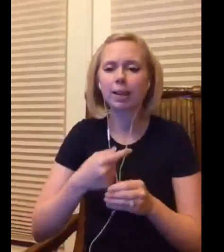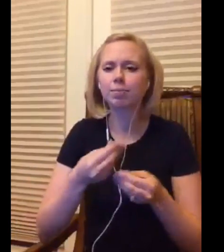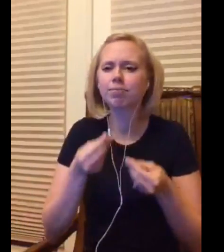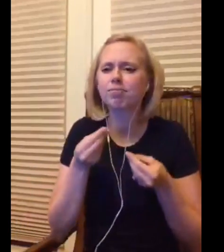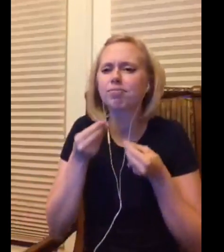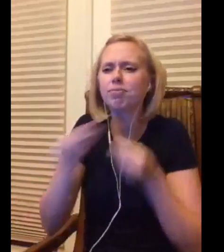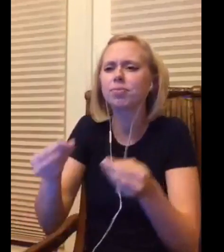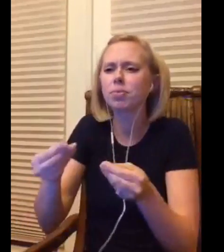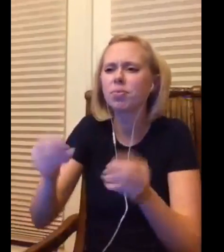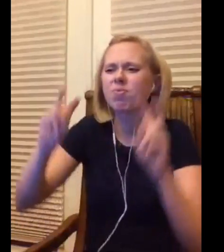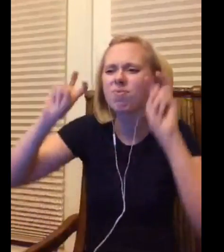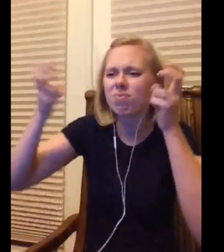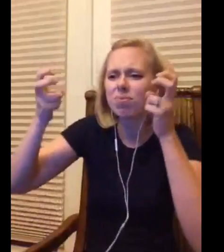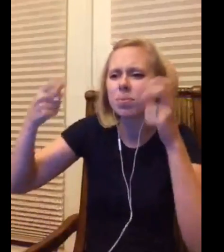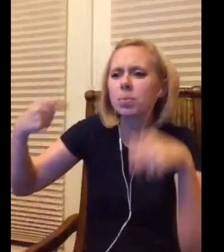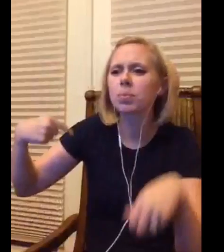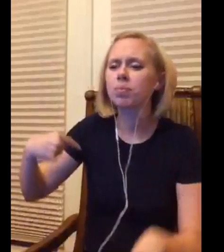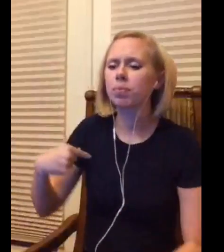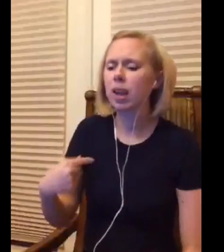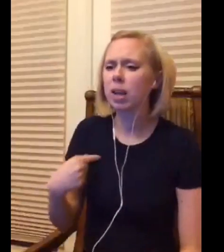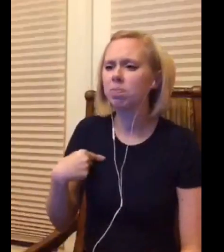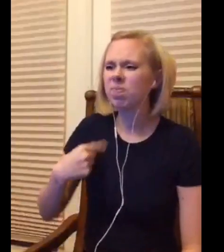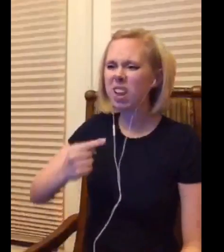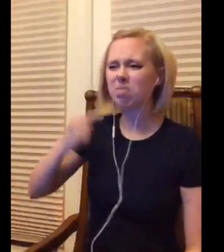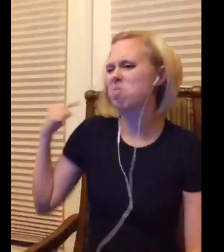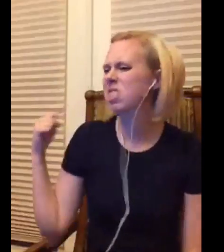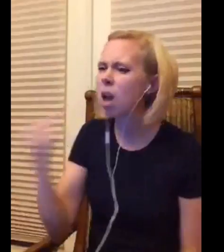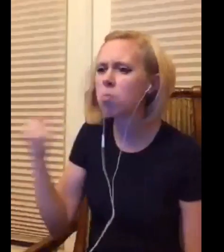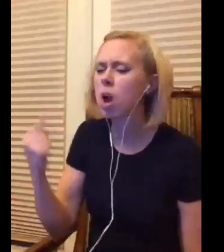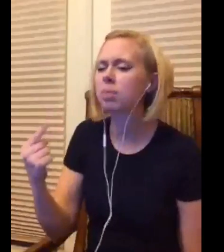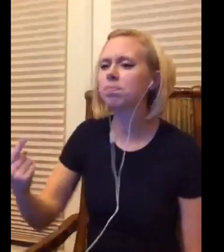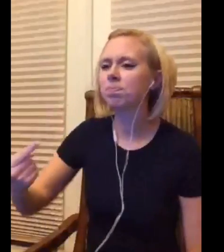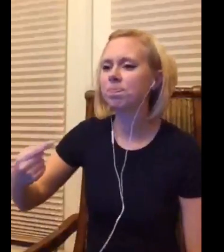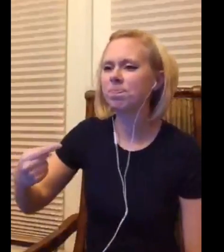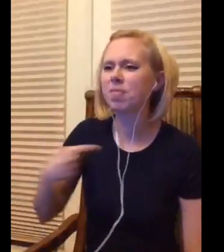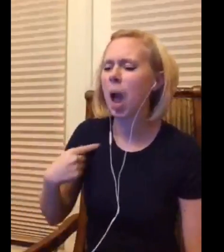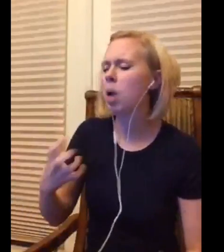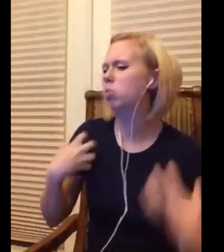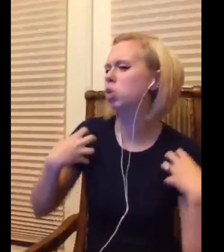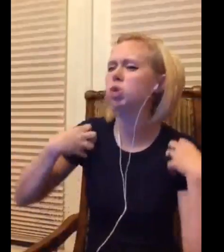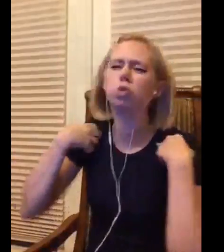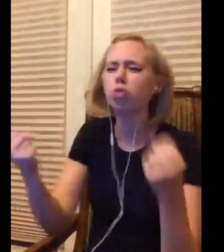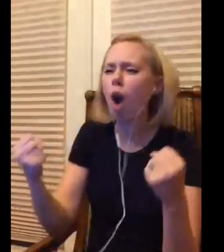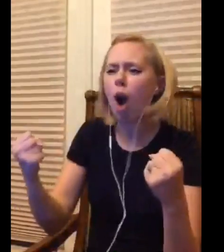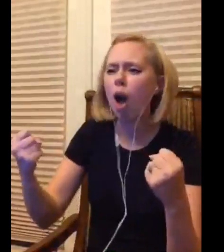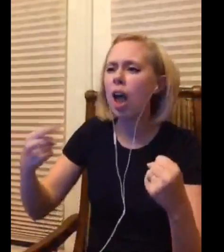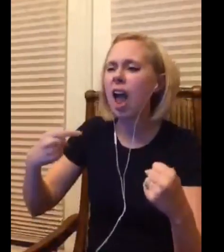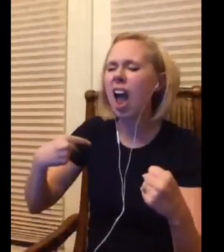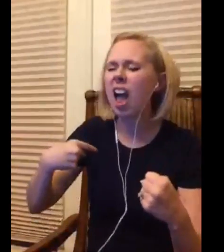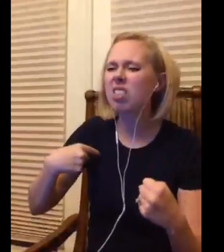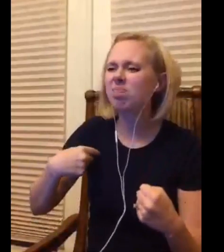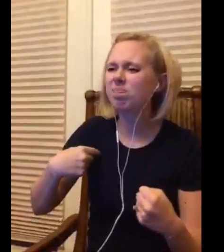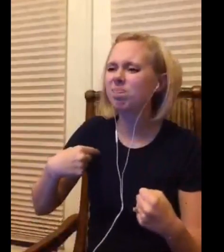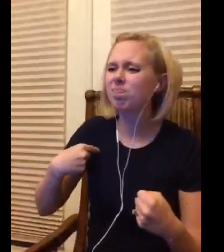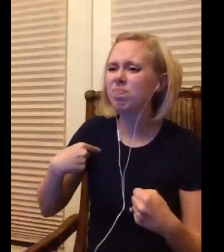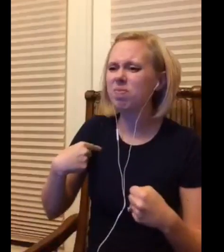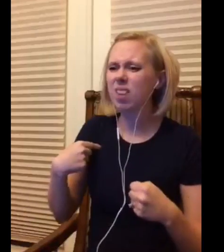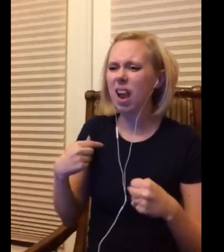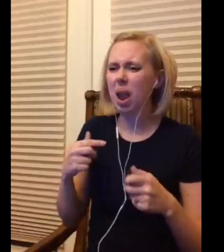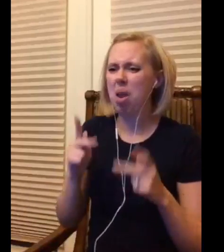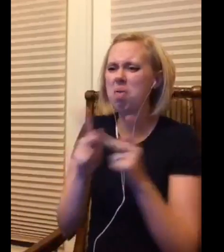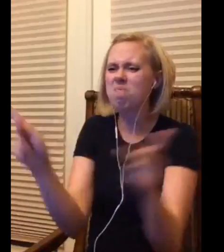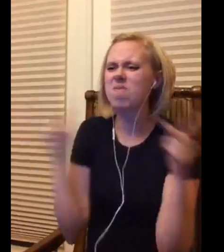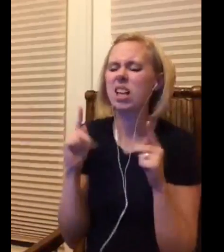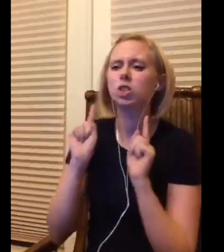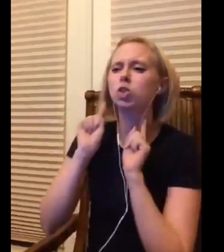be a better somebody when I leave. I am powerful and I am strong. I deserve the education that I get here. I have things to do, people